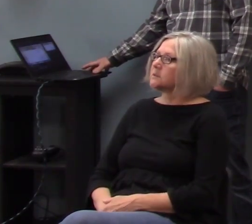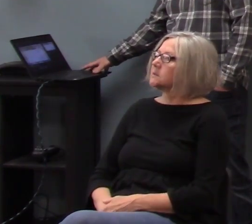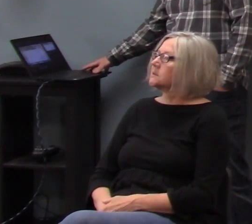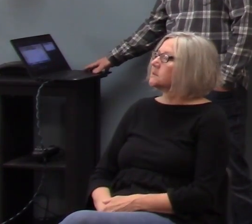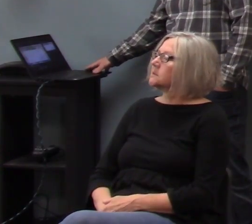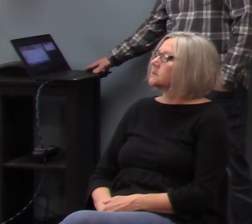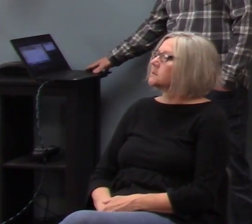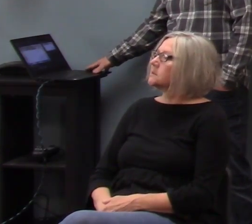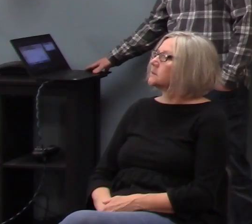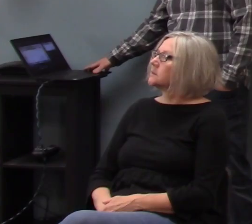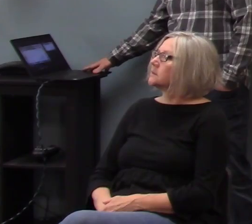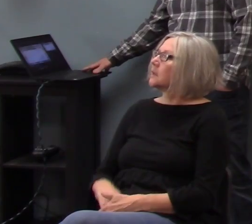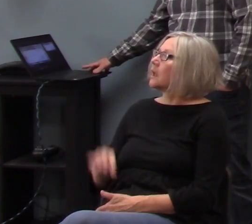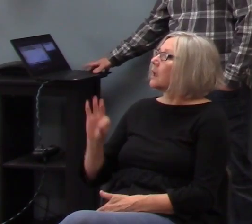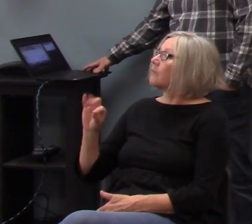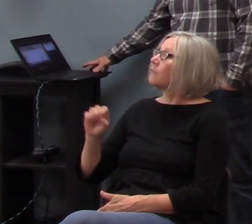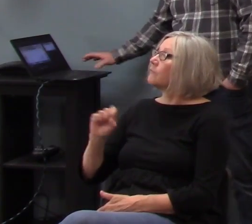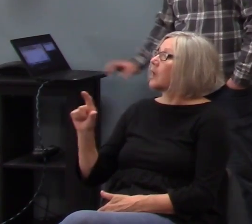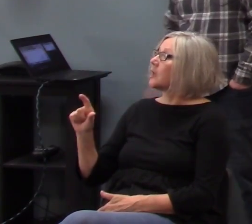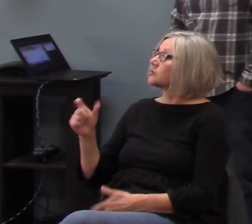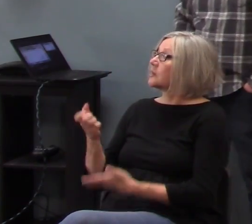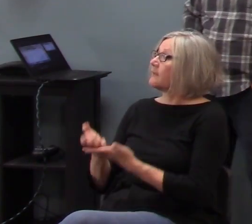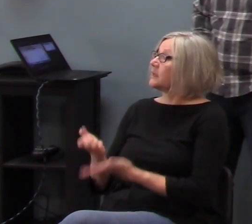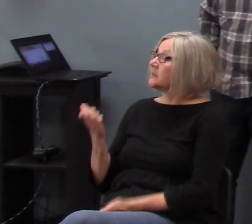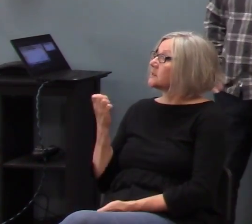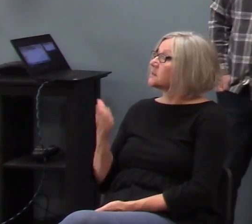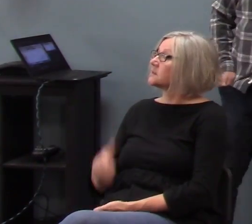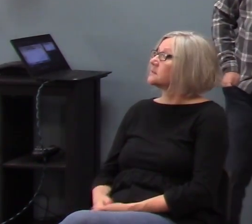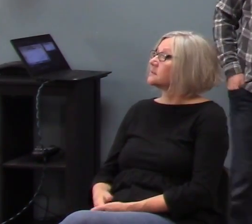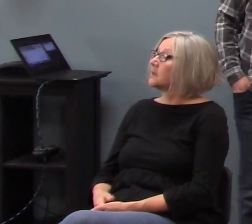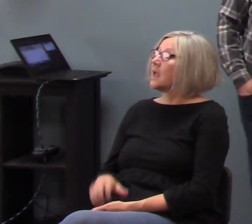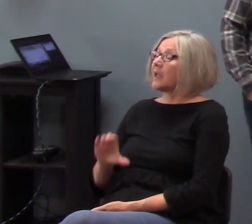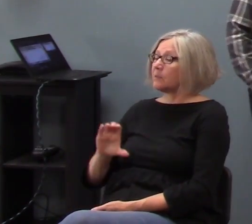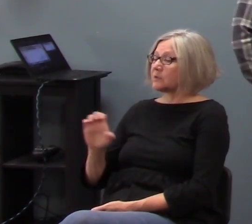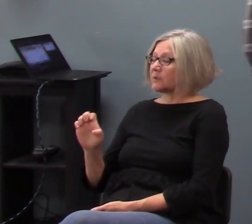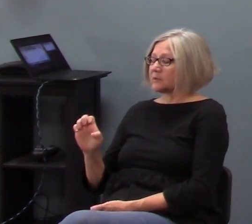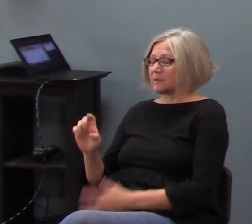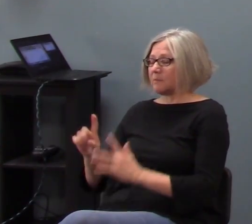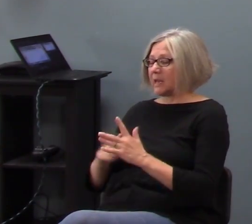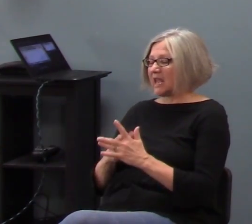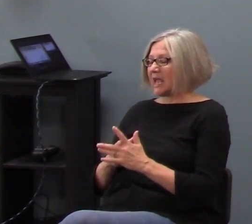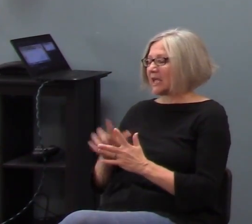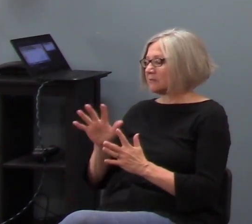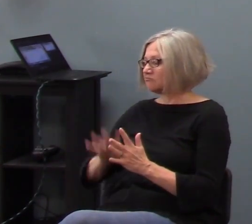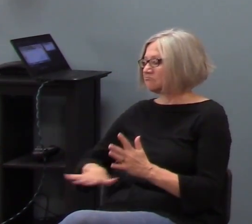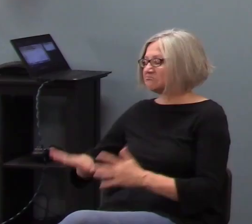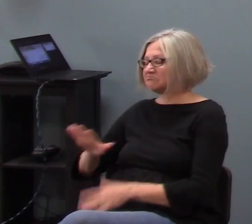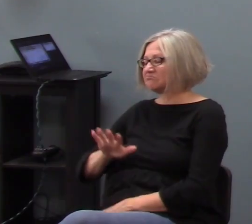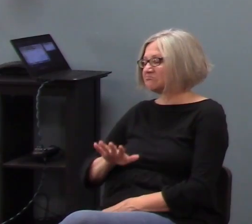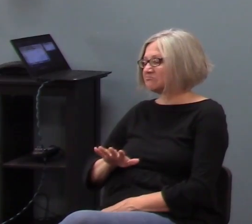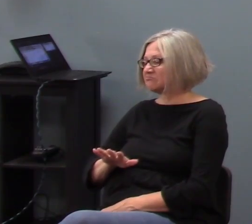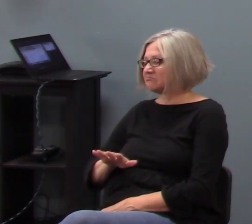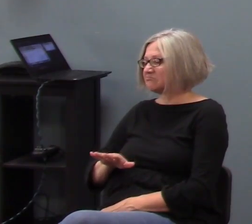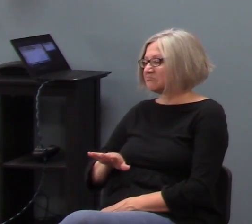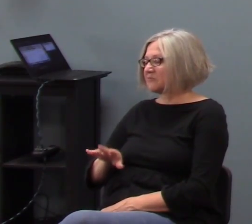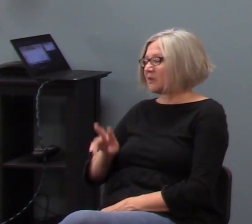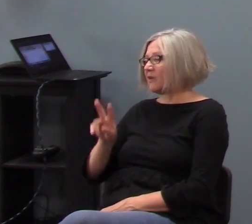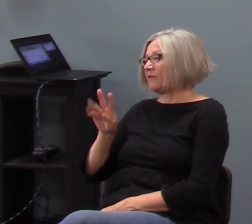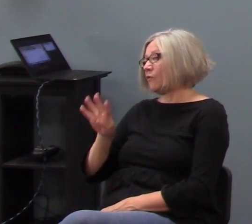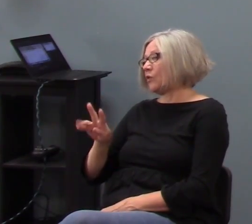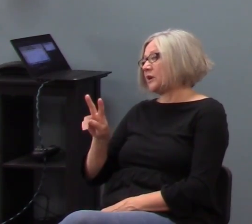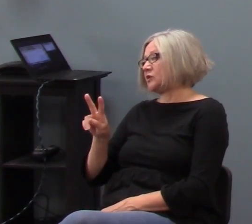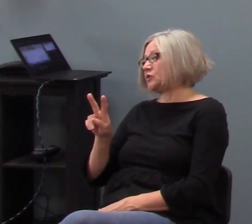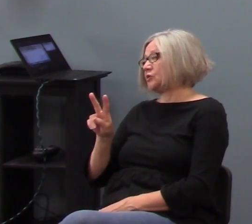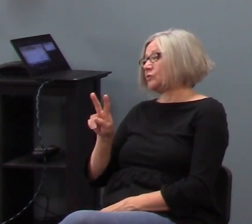And this is fossil evidence. So, Cambrian Explosion began approximately 542 million years ago.